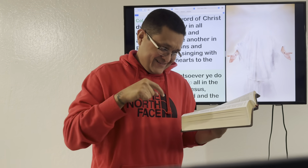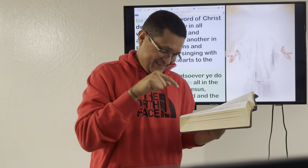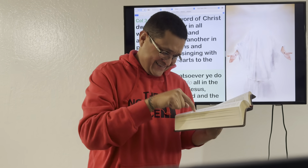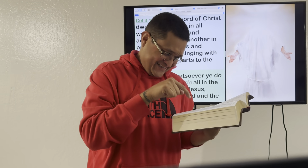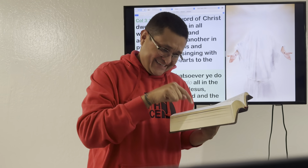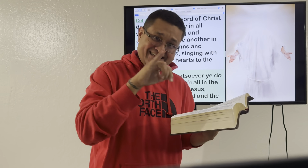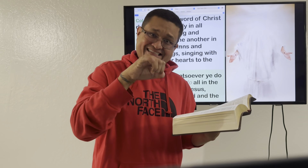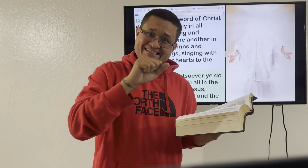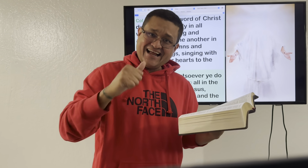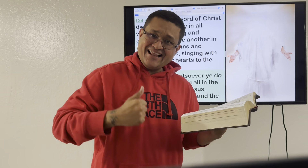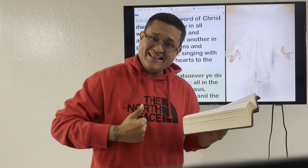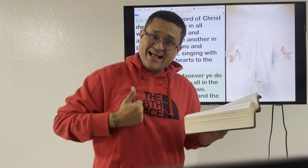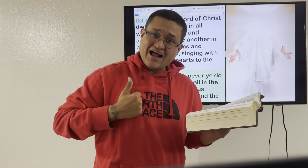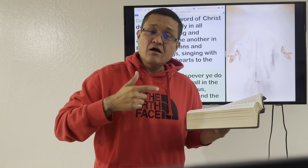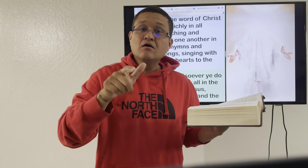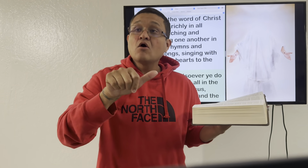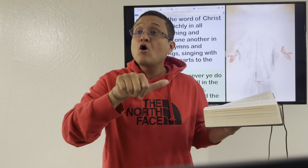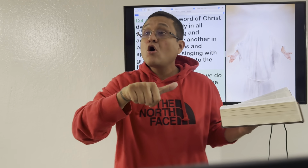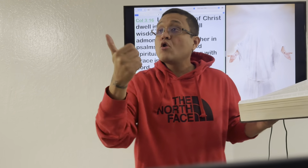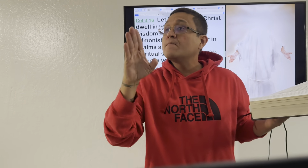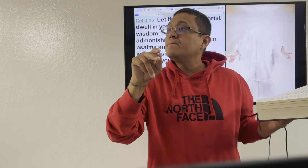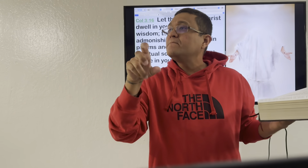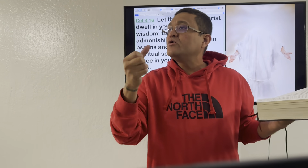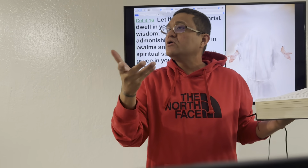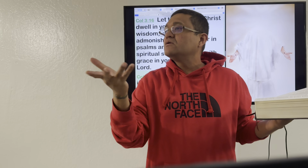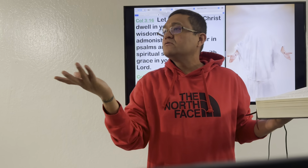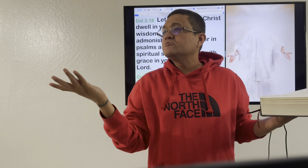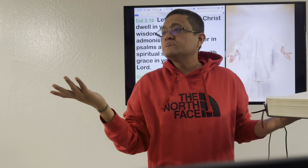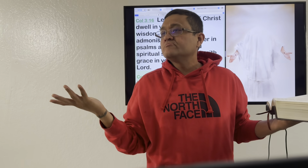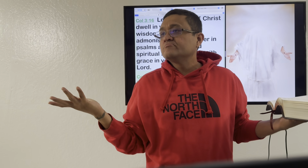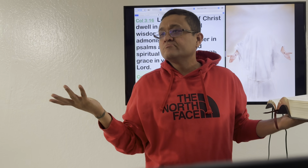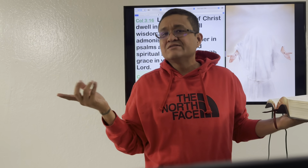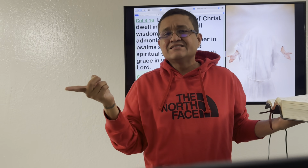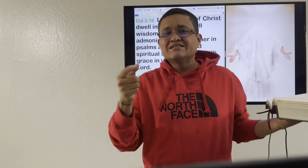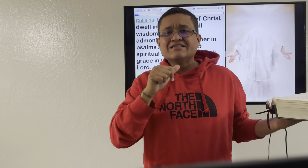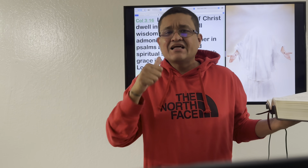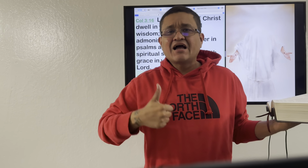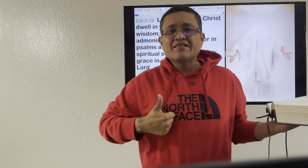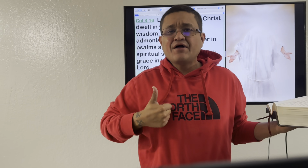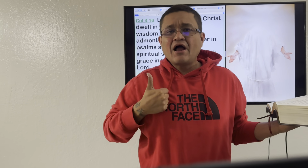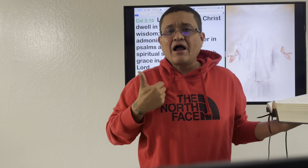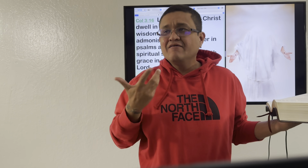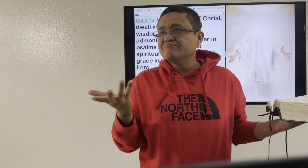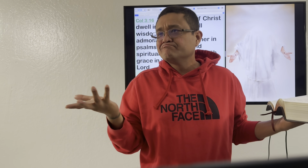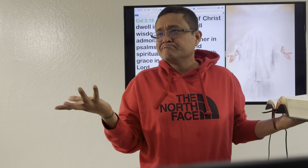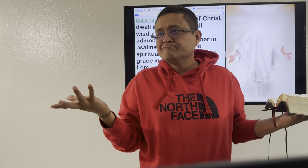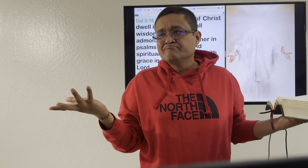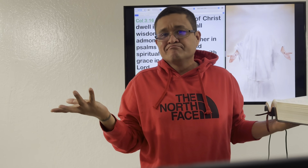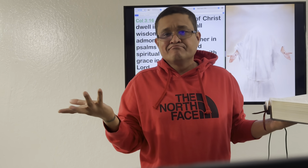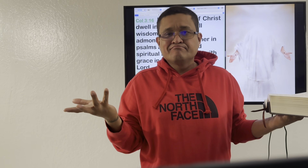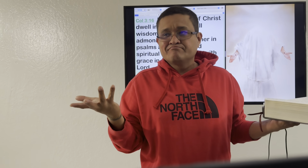It's its spirit. When you read it, it changes your life. There's no other book that can do that. Other books aren't